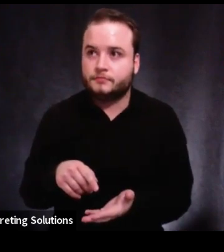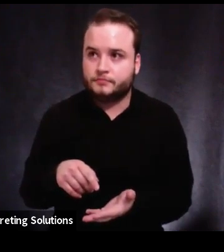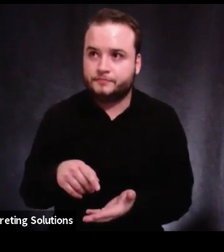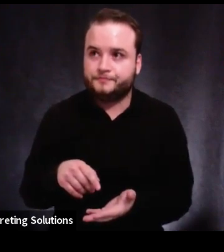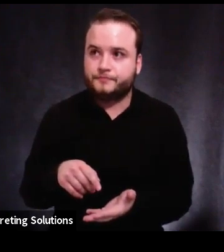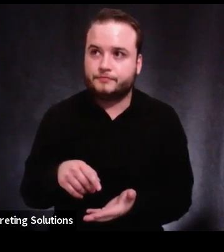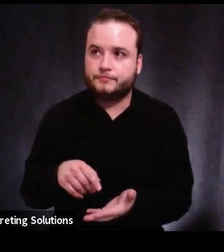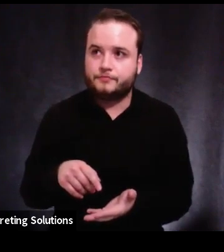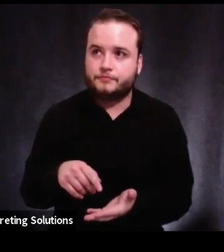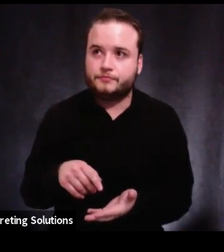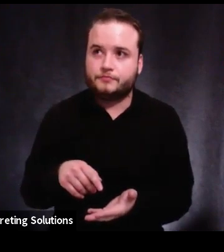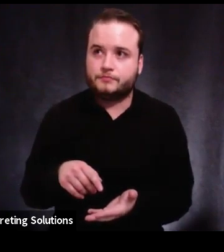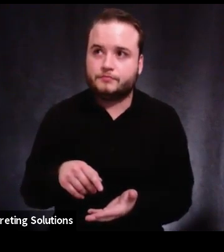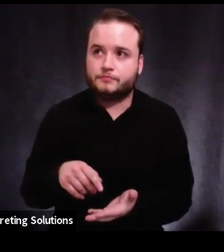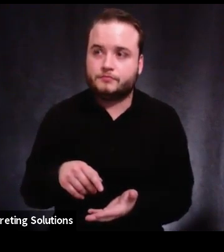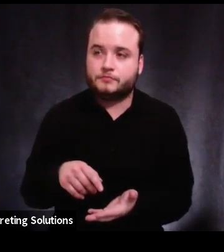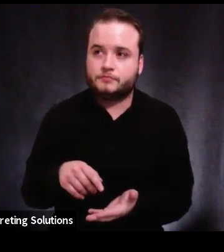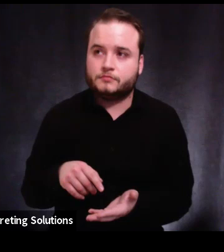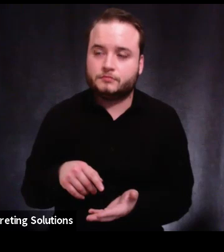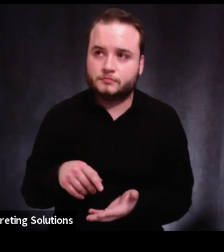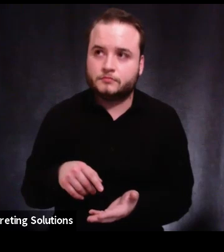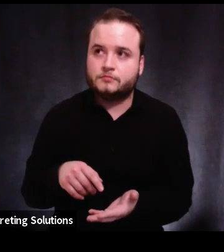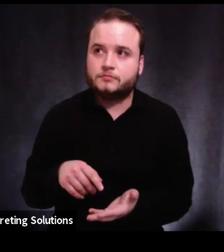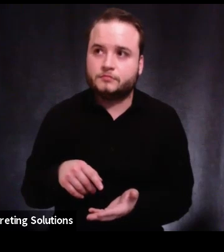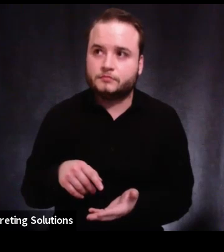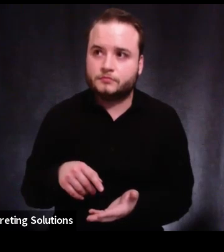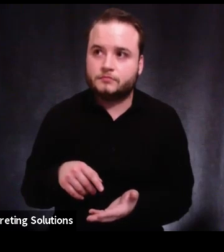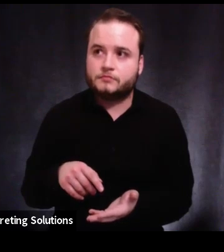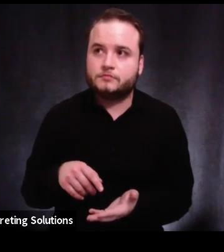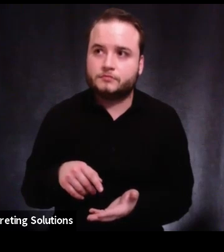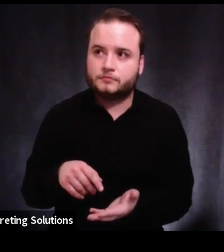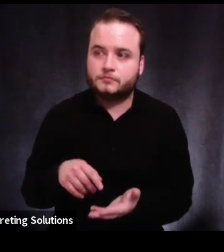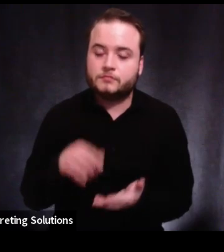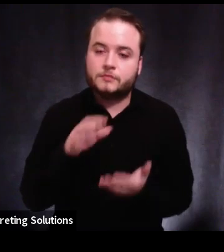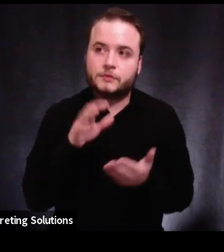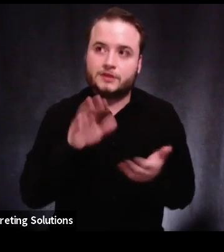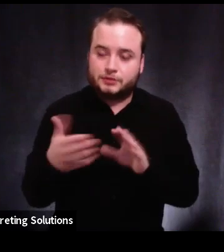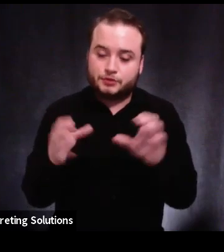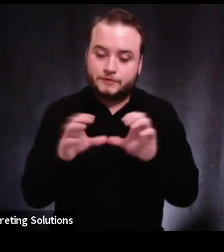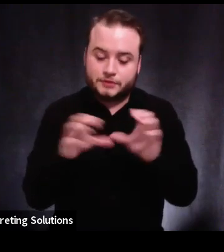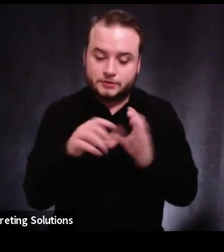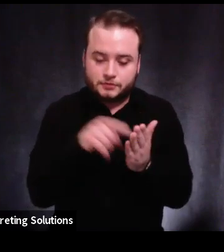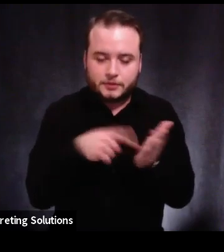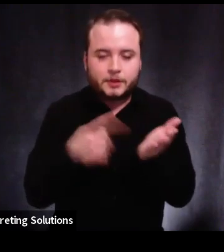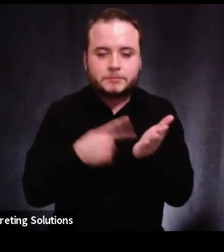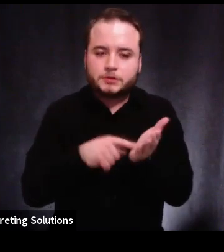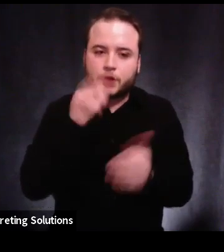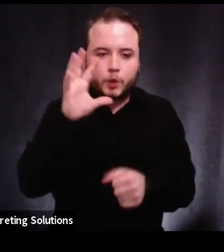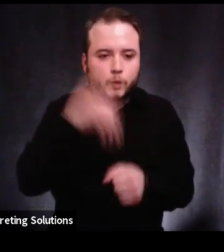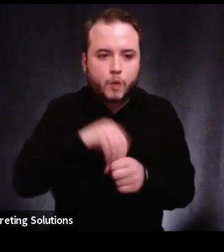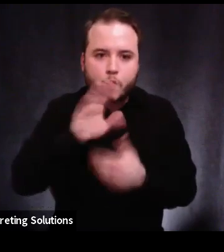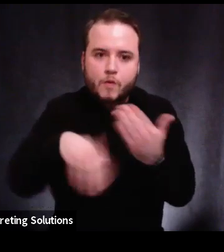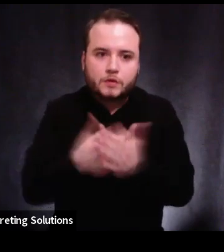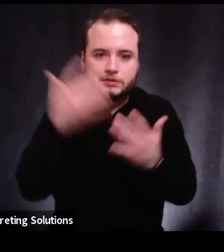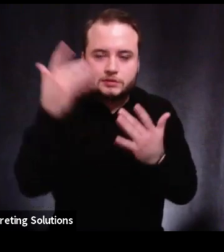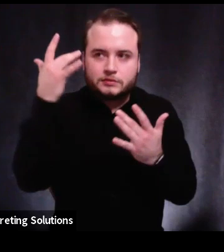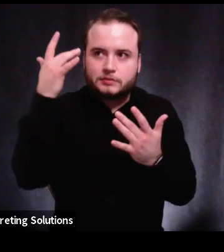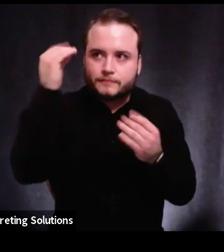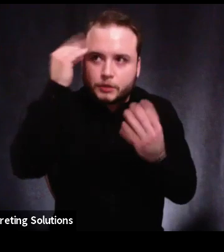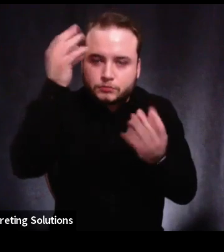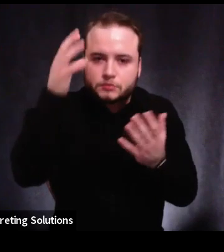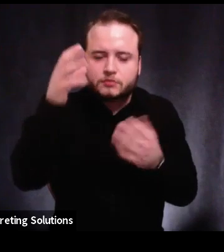that you would want absolutely listed on the death certificate, but that's part of why we're doing what the commissioner indicated, which is